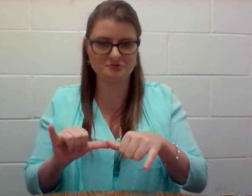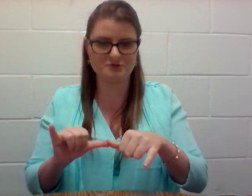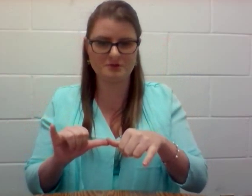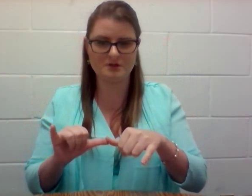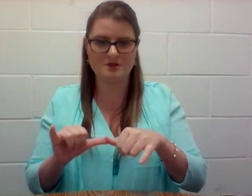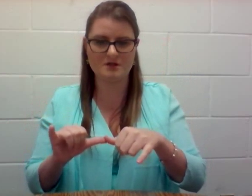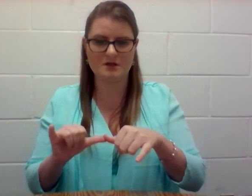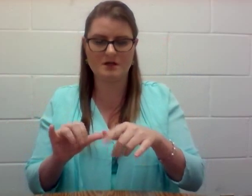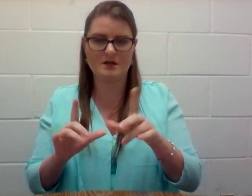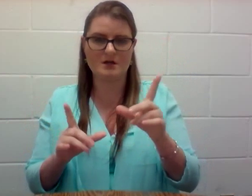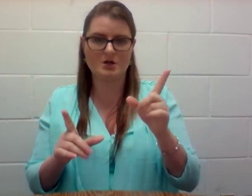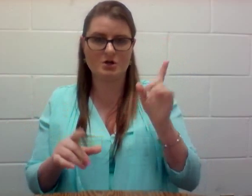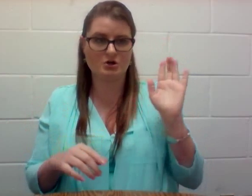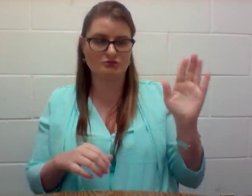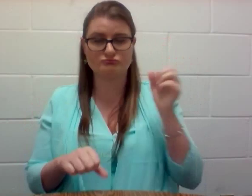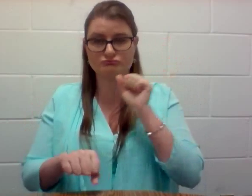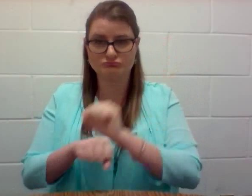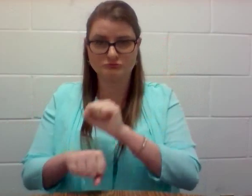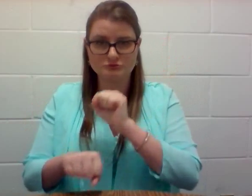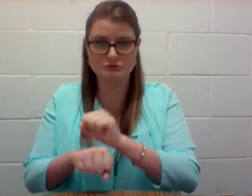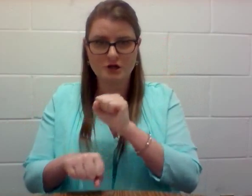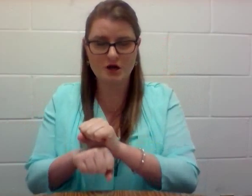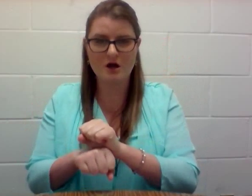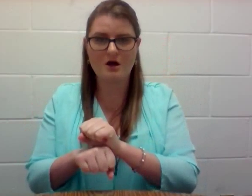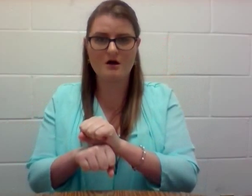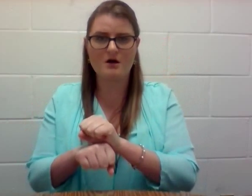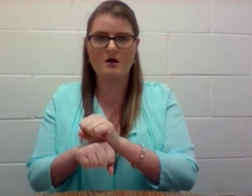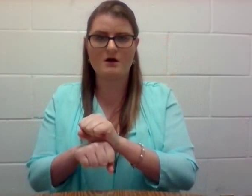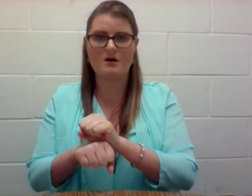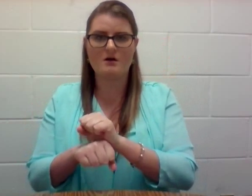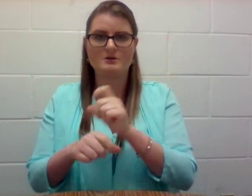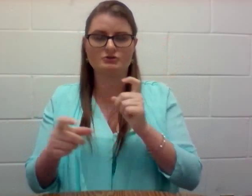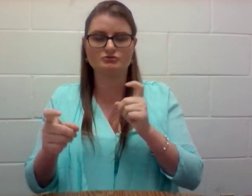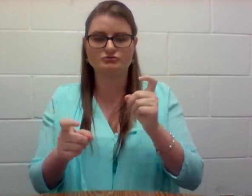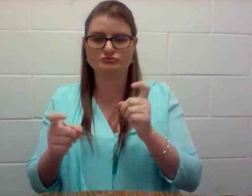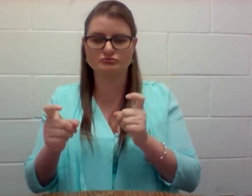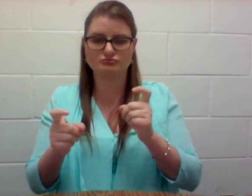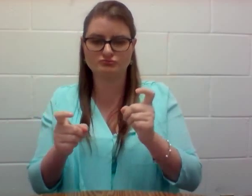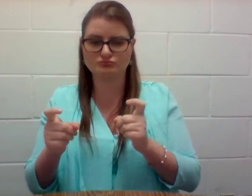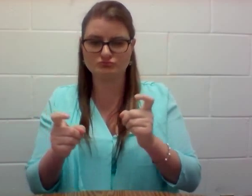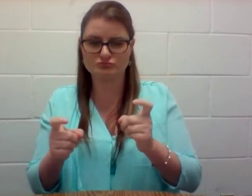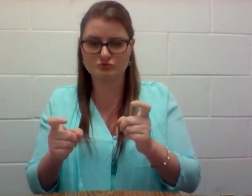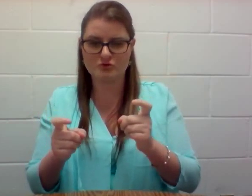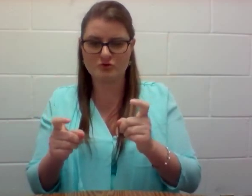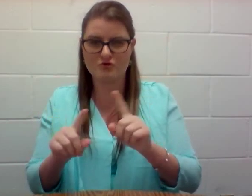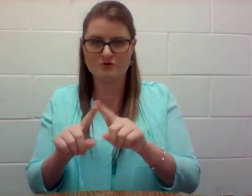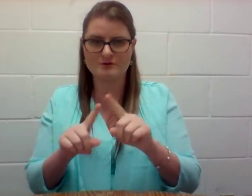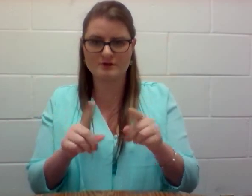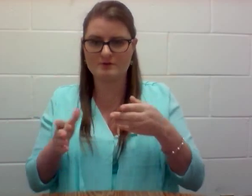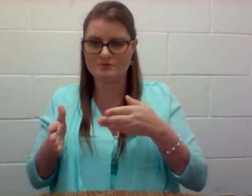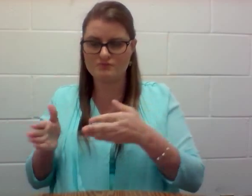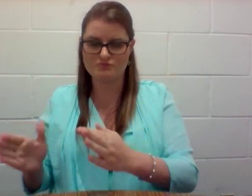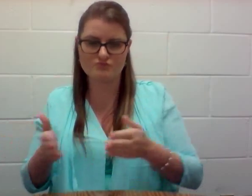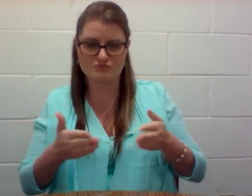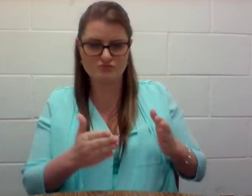she is influencing, indeed controlling in one sense, all the male drivers all day long. But